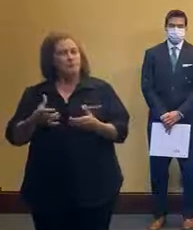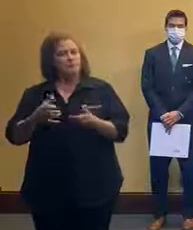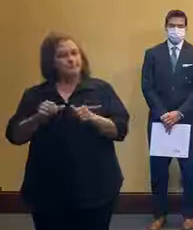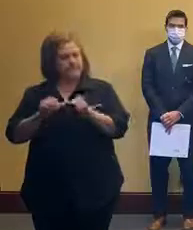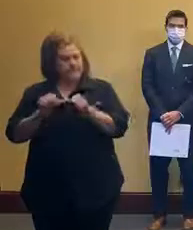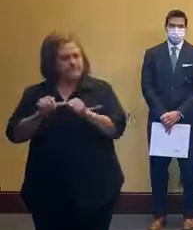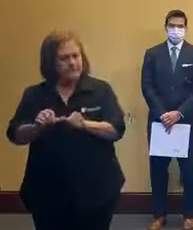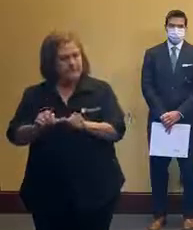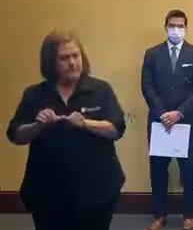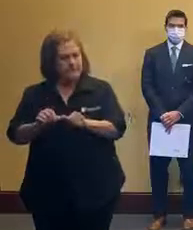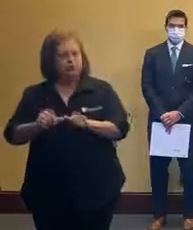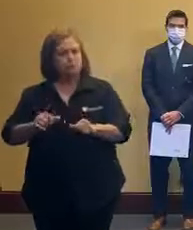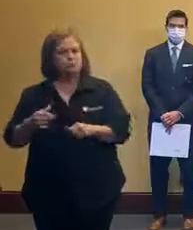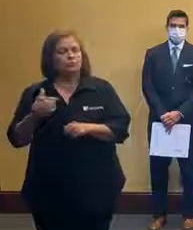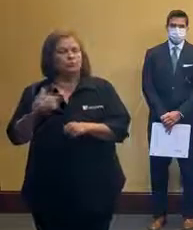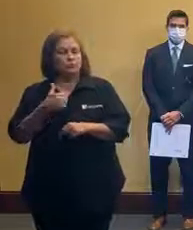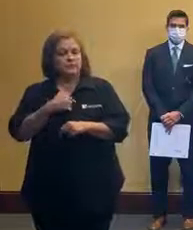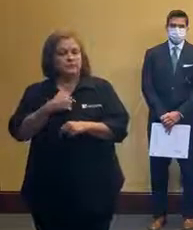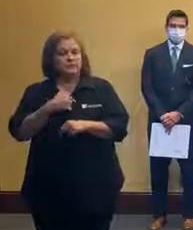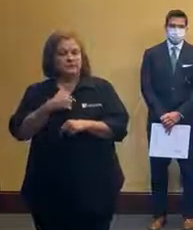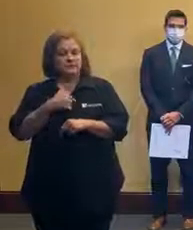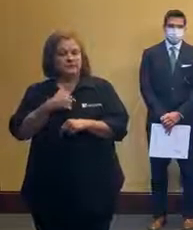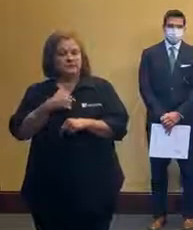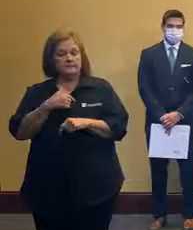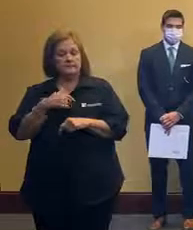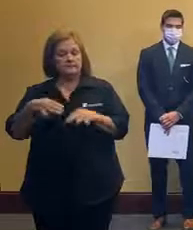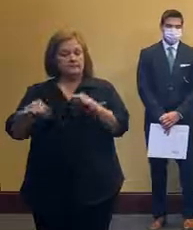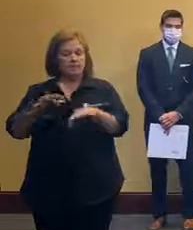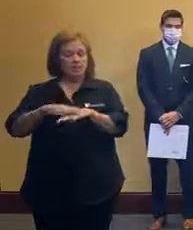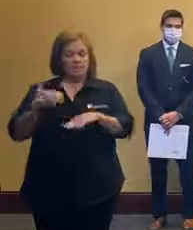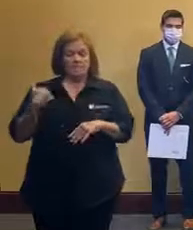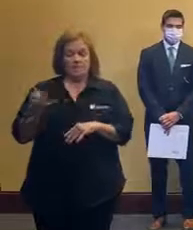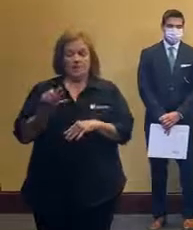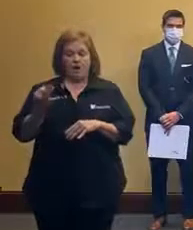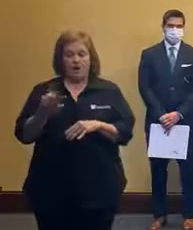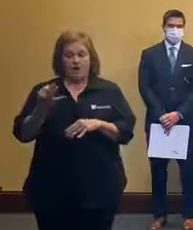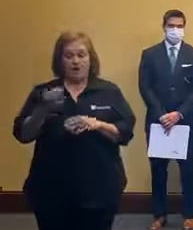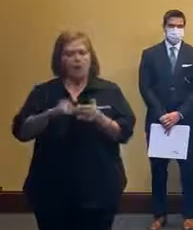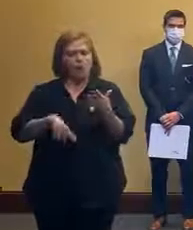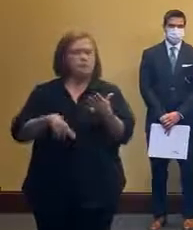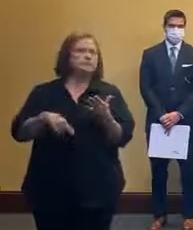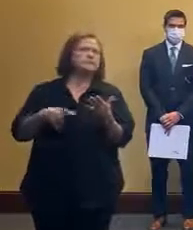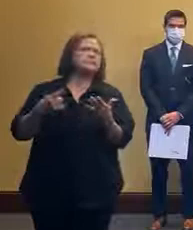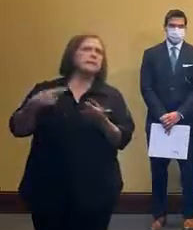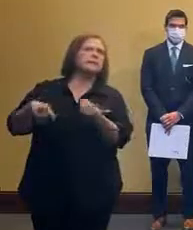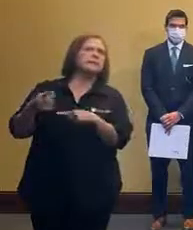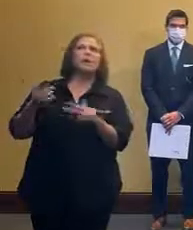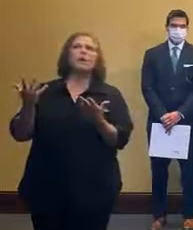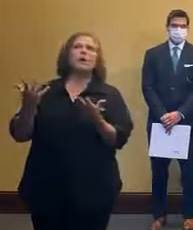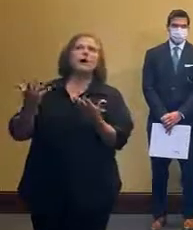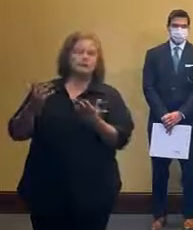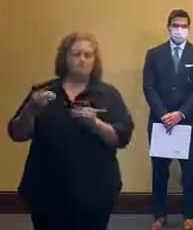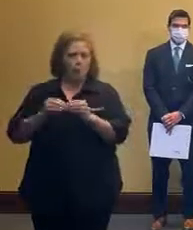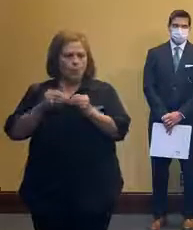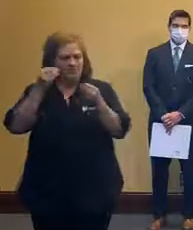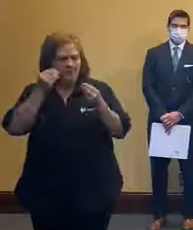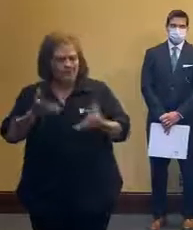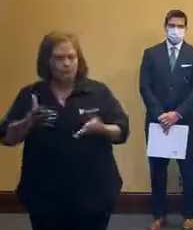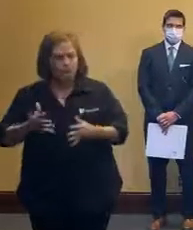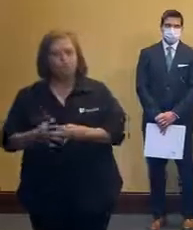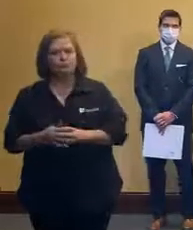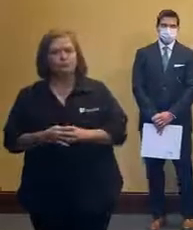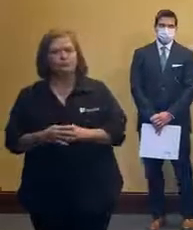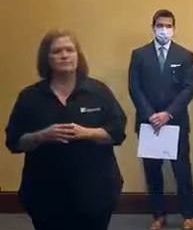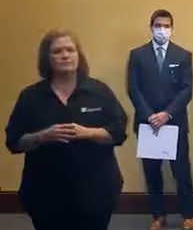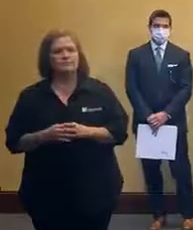are exploring, as I mentioned on Friday, saying that more was to come, and that's what this is all about.